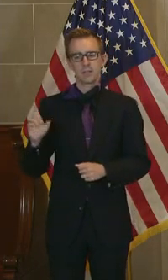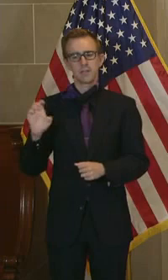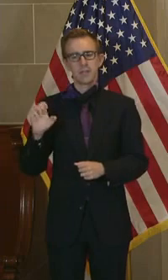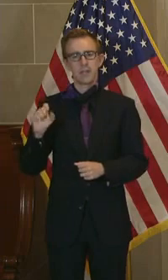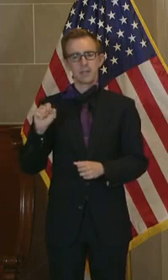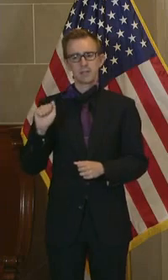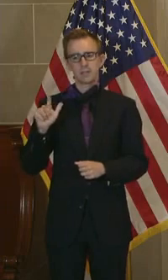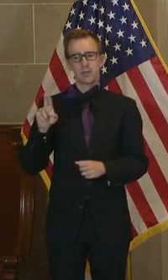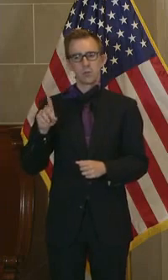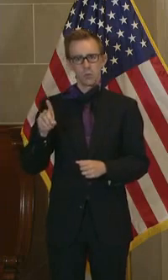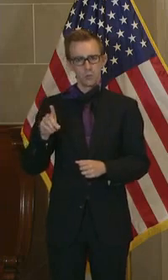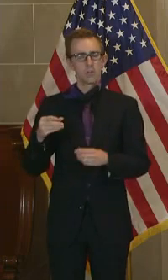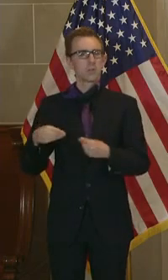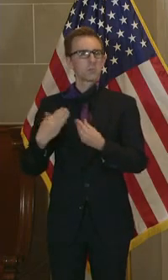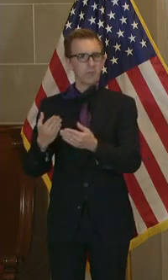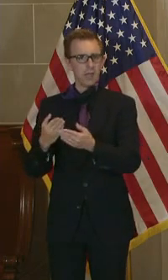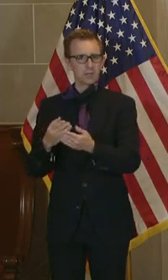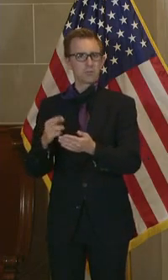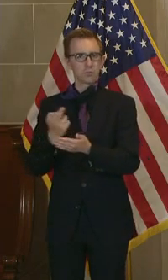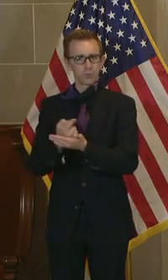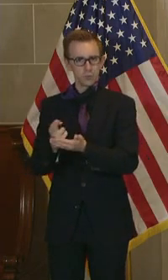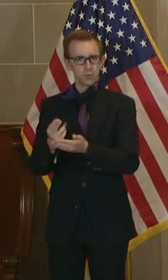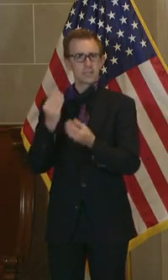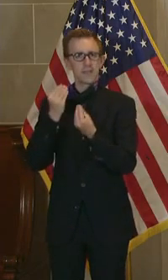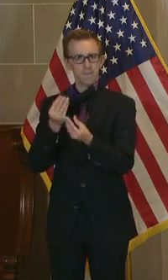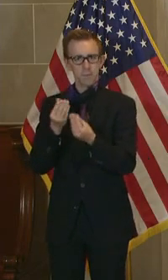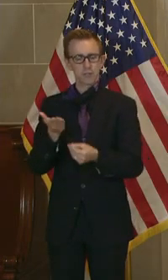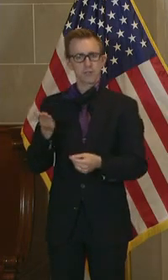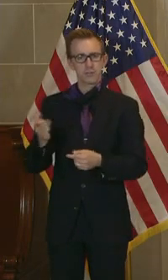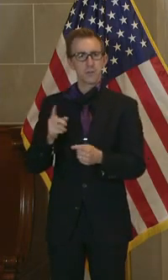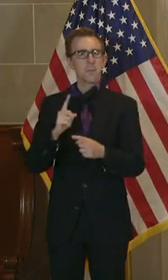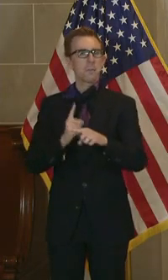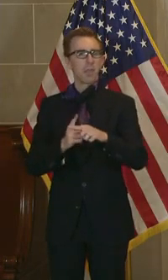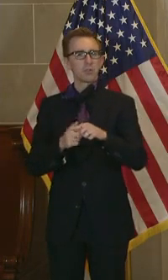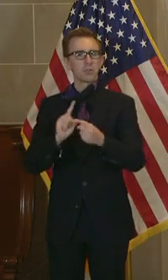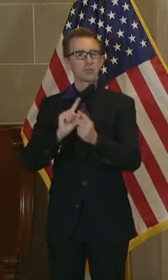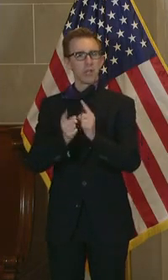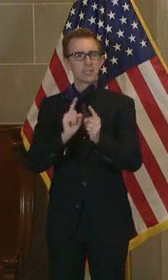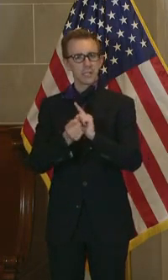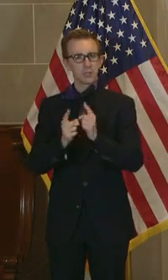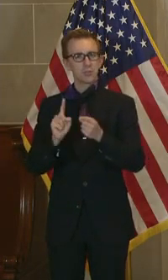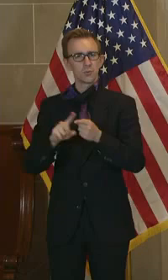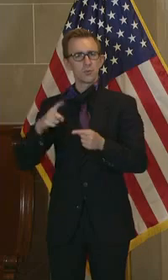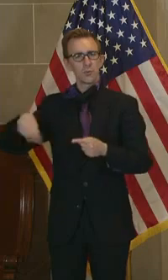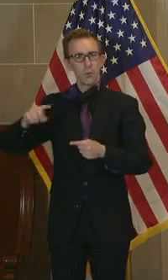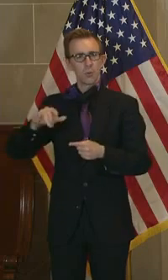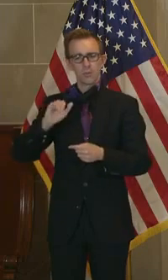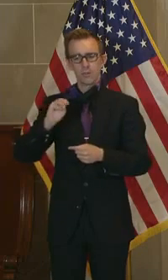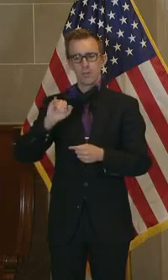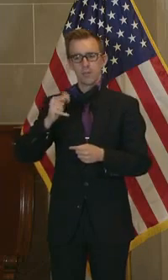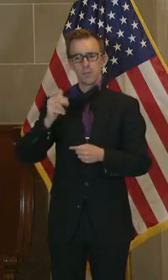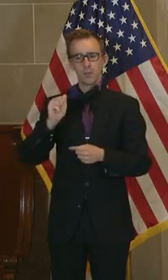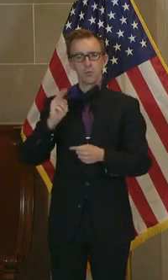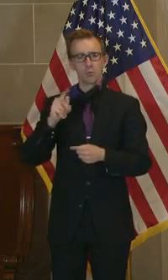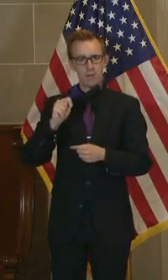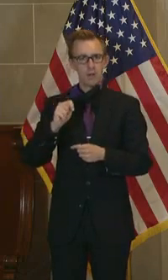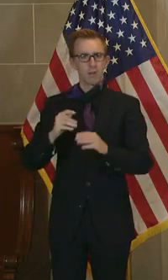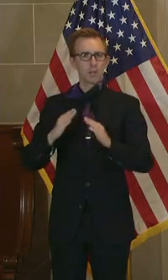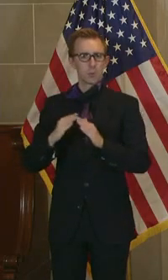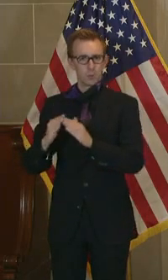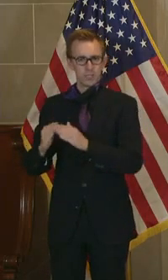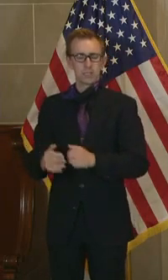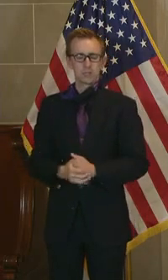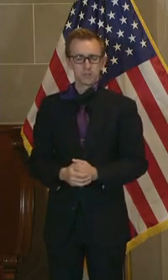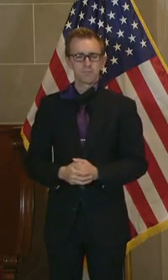provides information and resources, plus translation support to the immigrant community. They've offered their